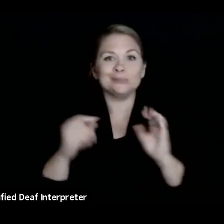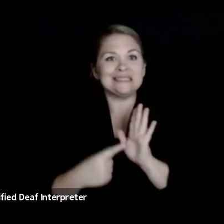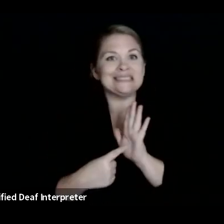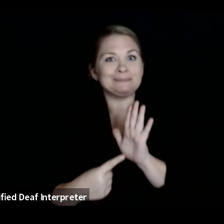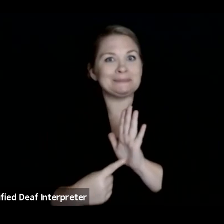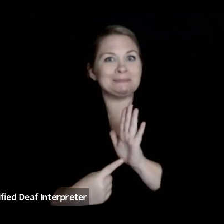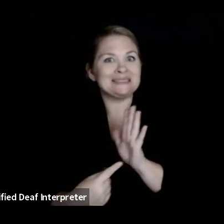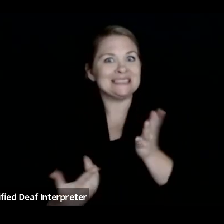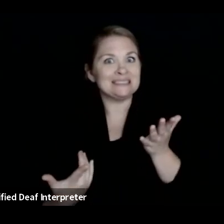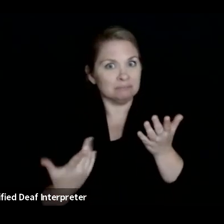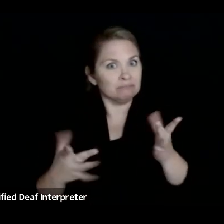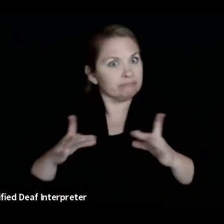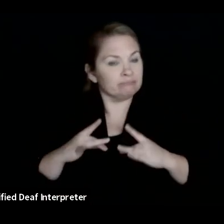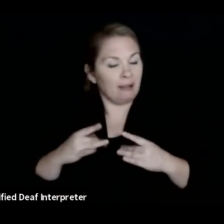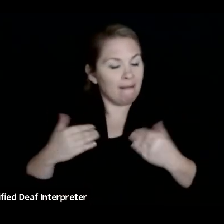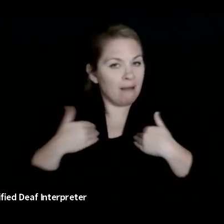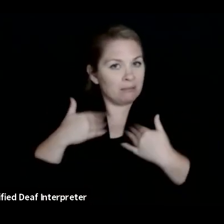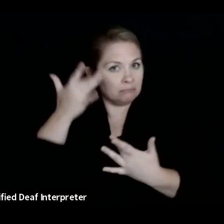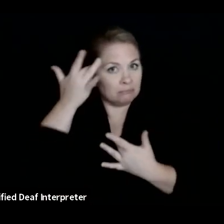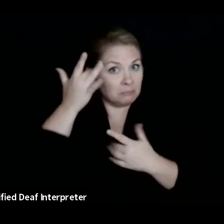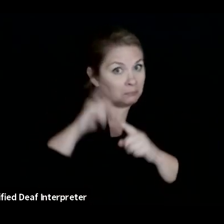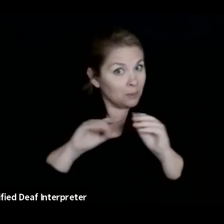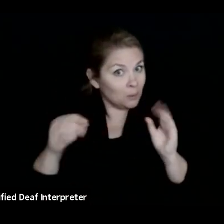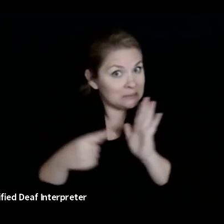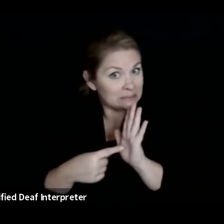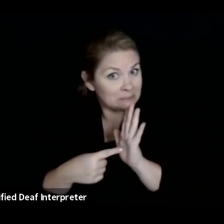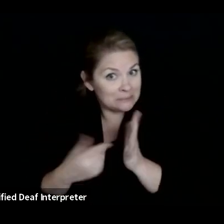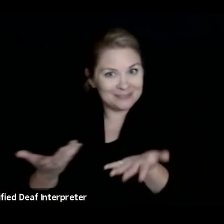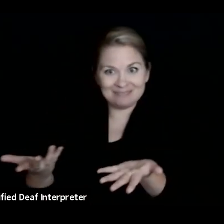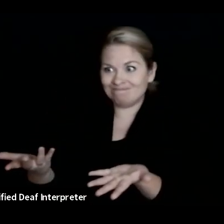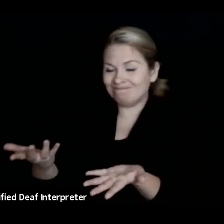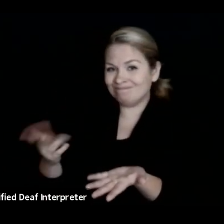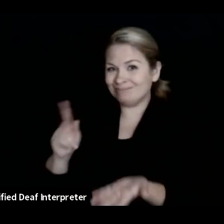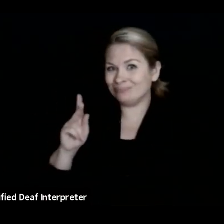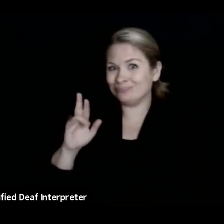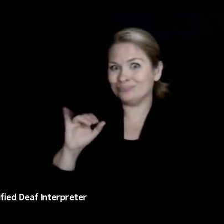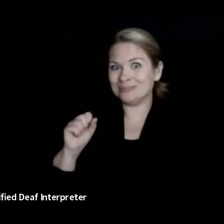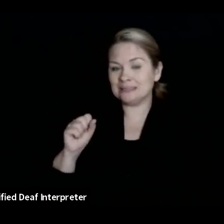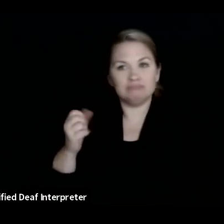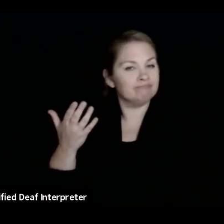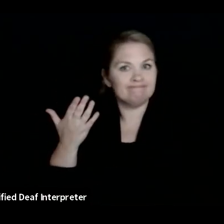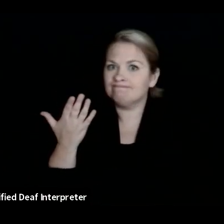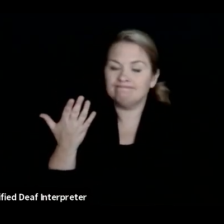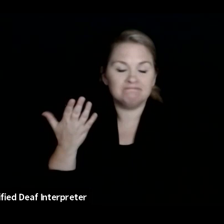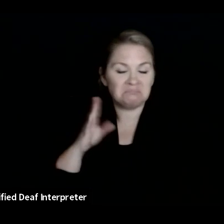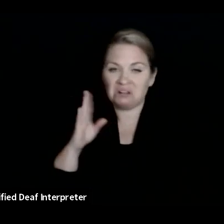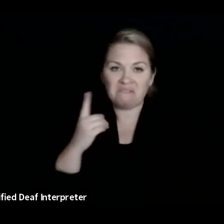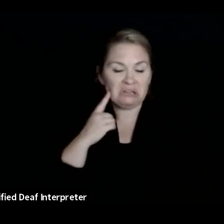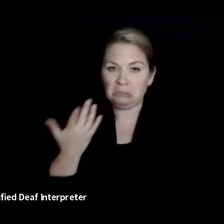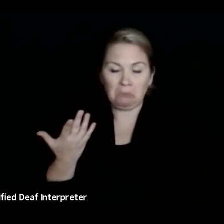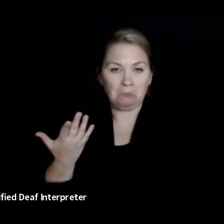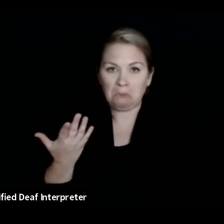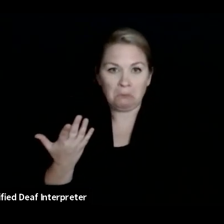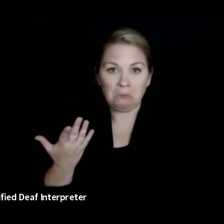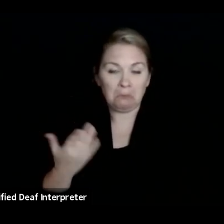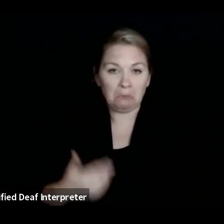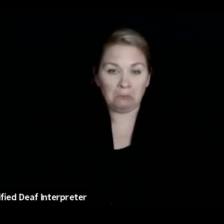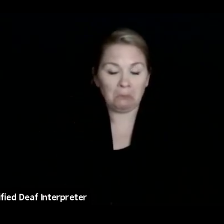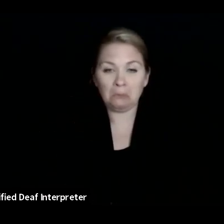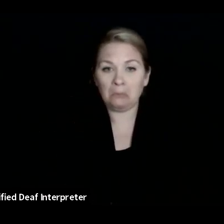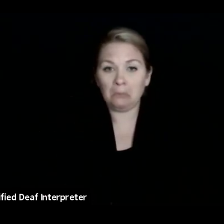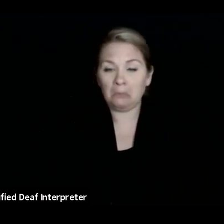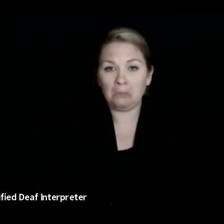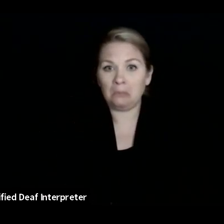I have not heard that. We do know that a large proportion of cases are asymptomatic, and